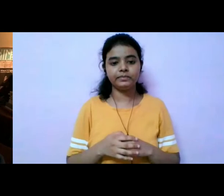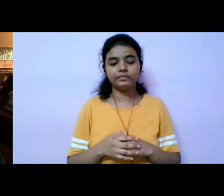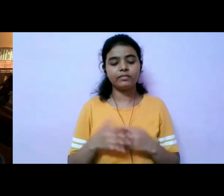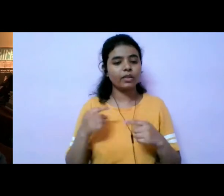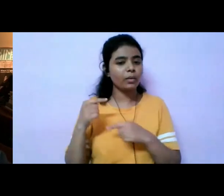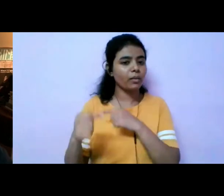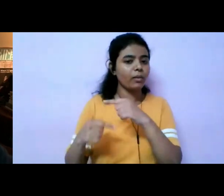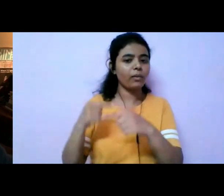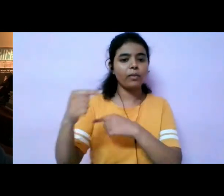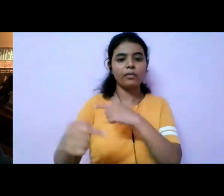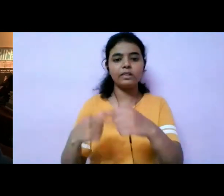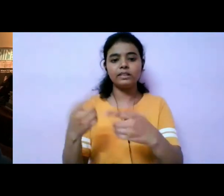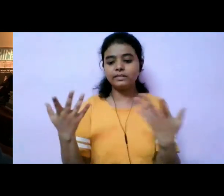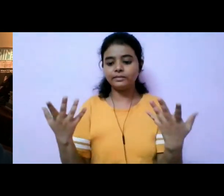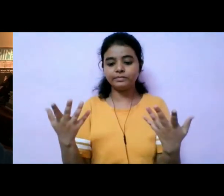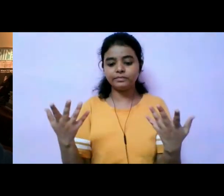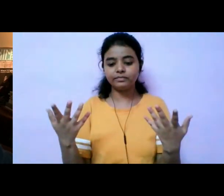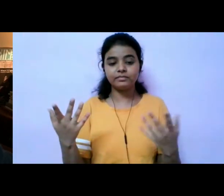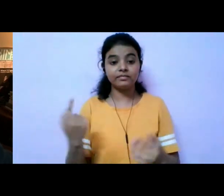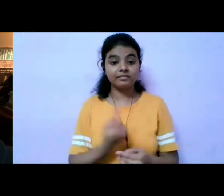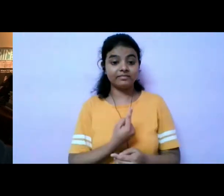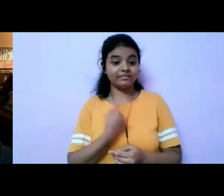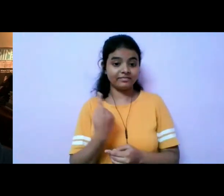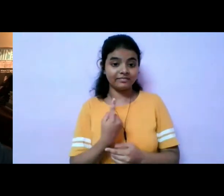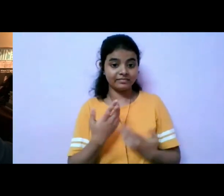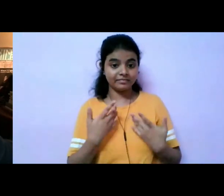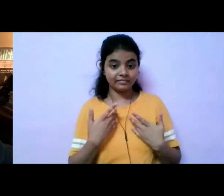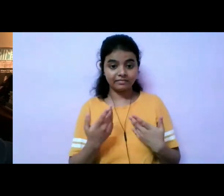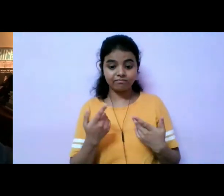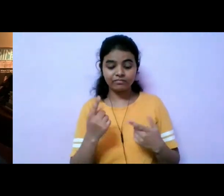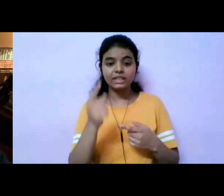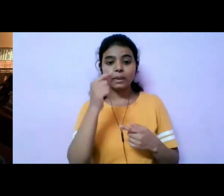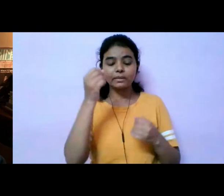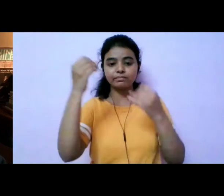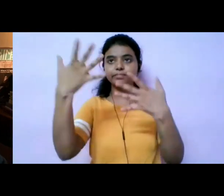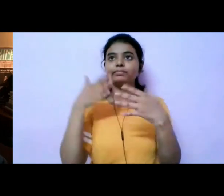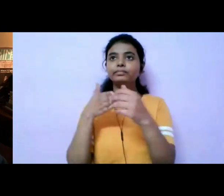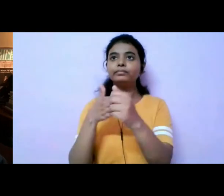Always a singular beam of light leads me astray.